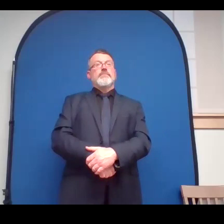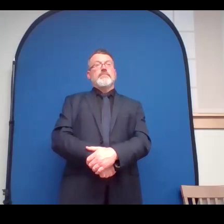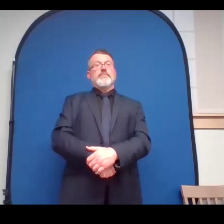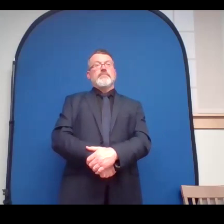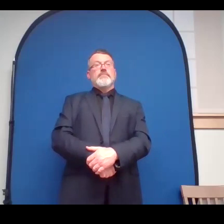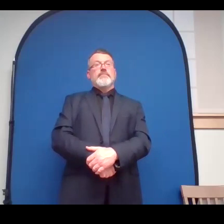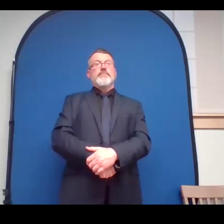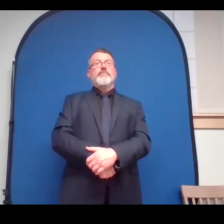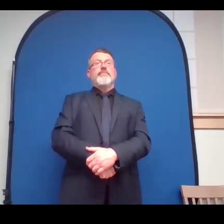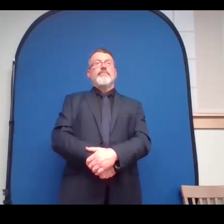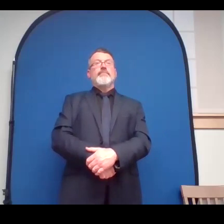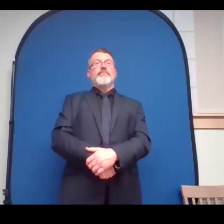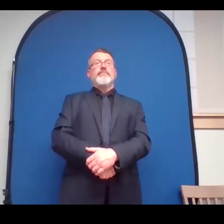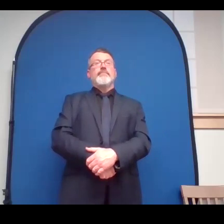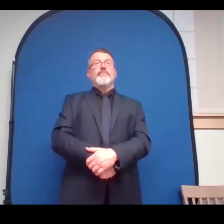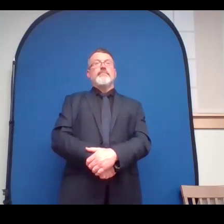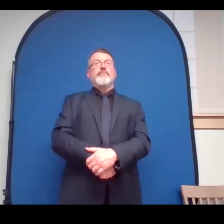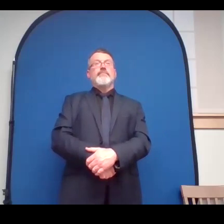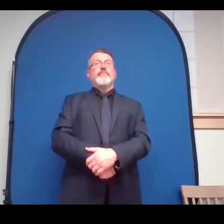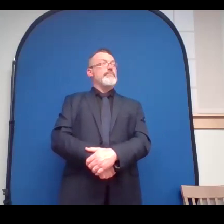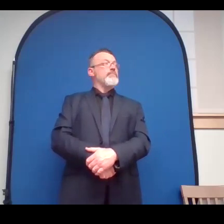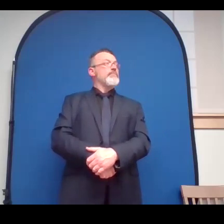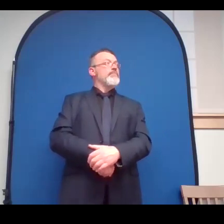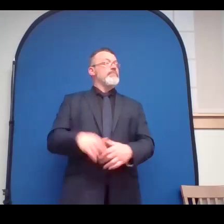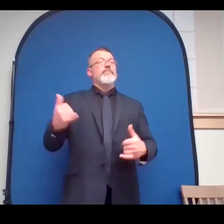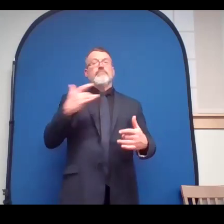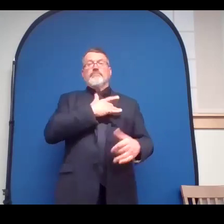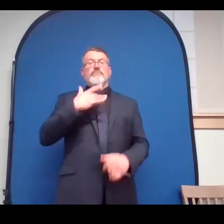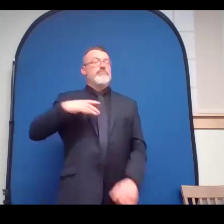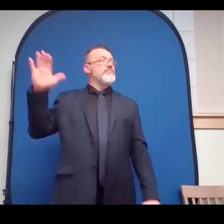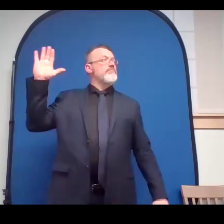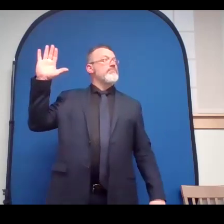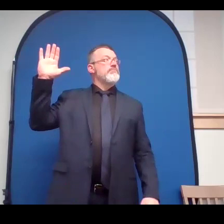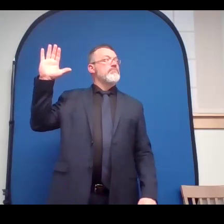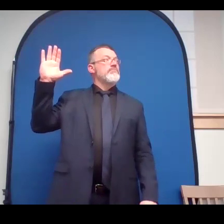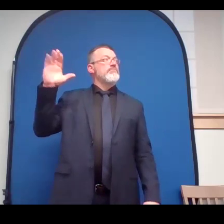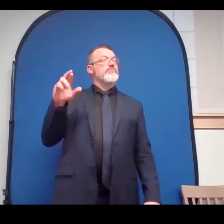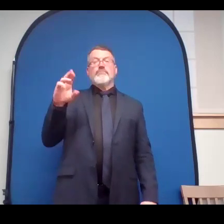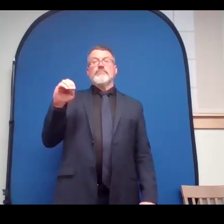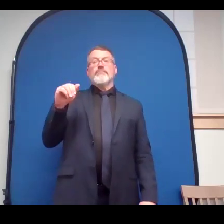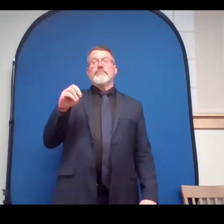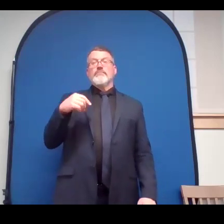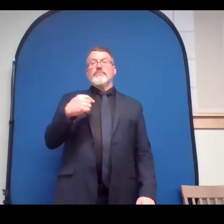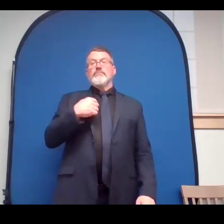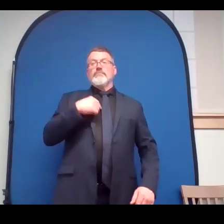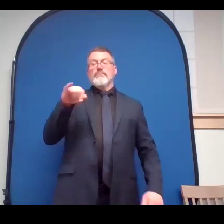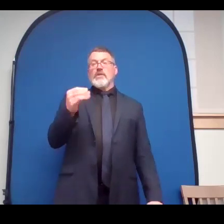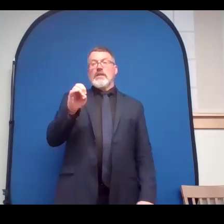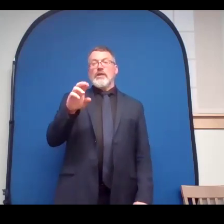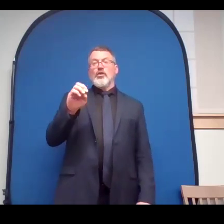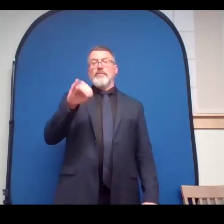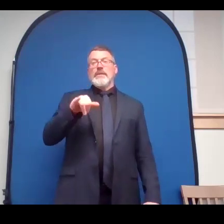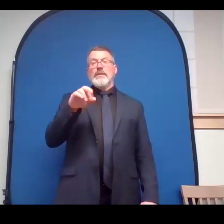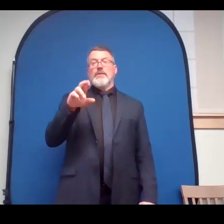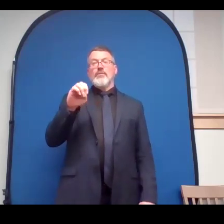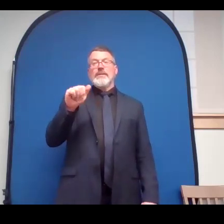Remain standing, if you would. State your name. Jeremy Reamer. And you swear that the testimony in matter now